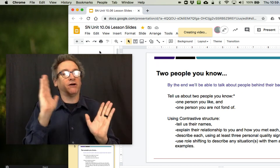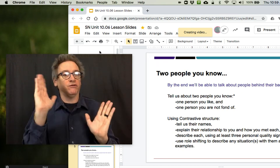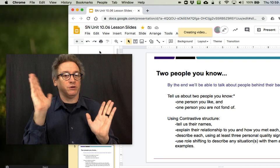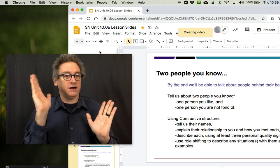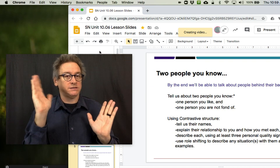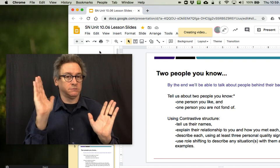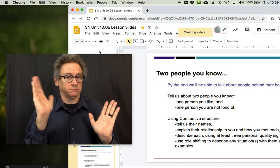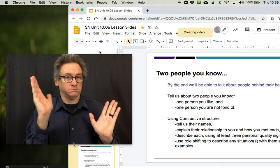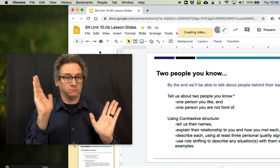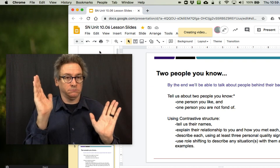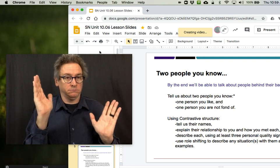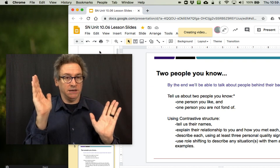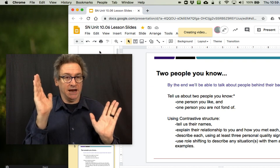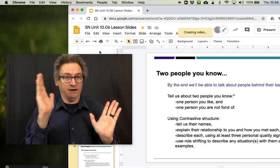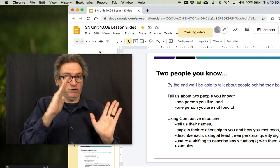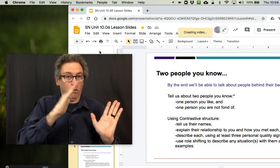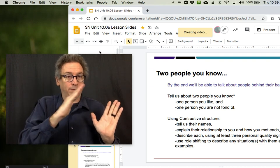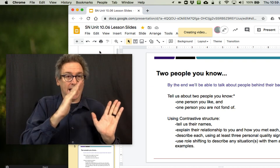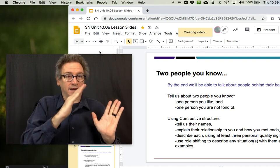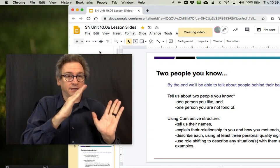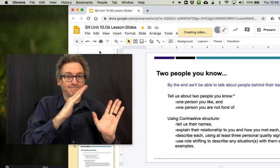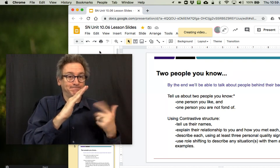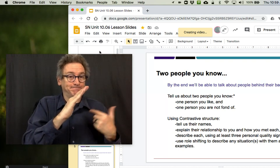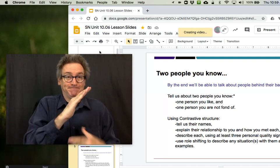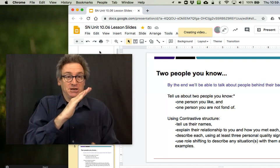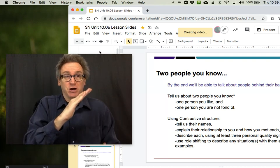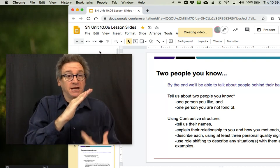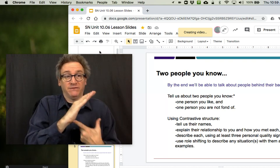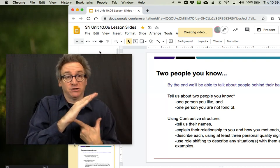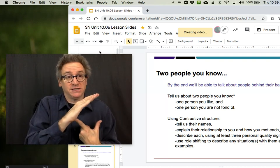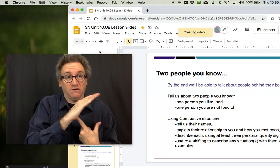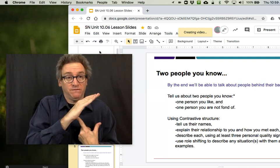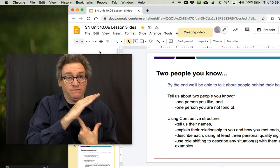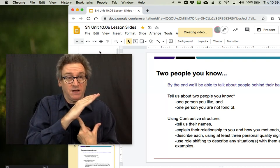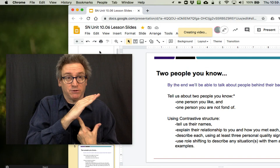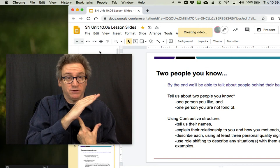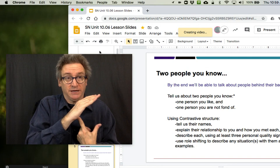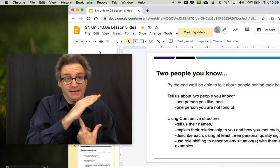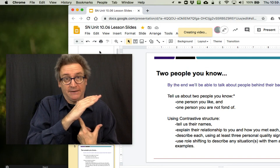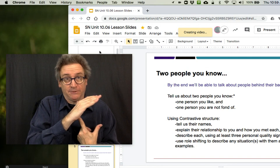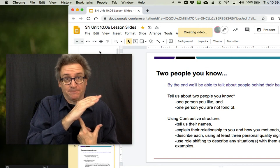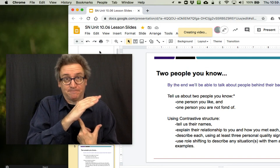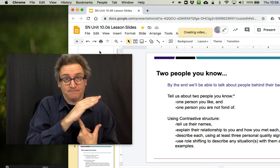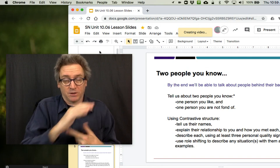how far you've progressed. And if you hold back, then you're not giving yourself the opportunity